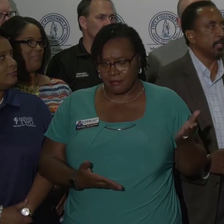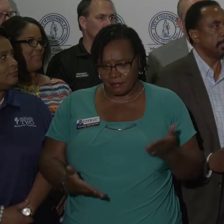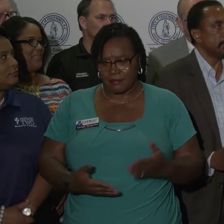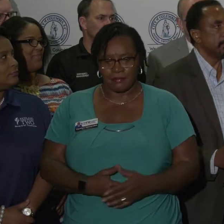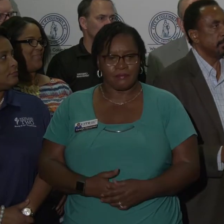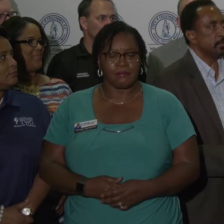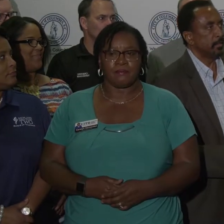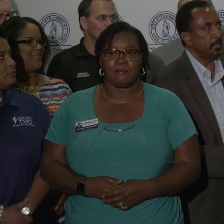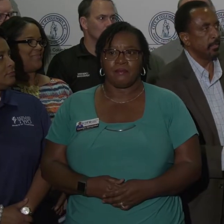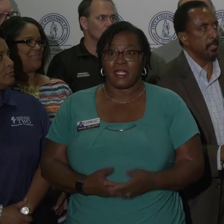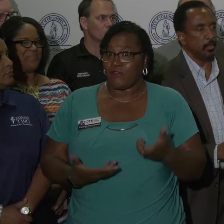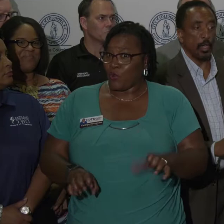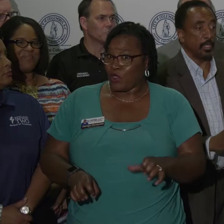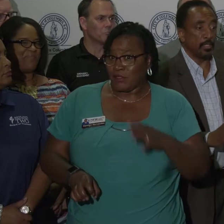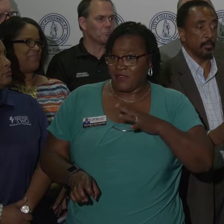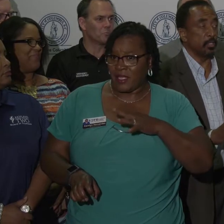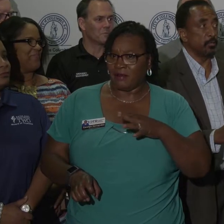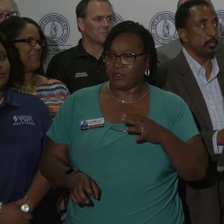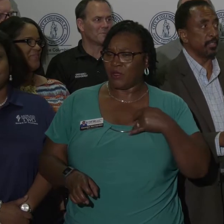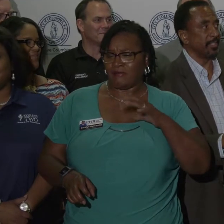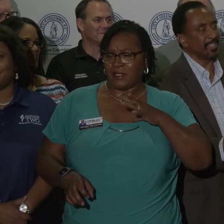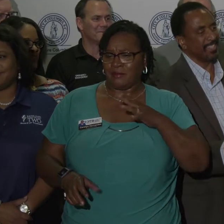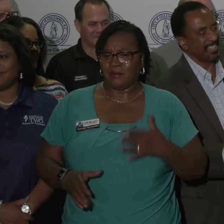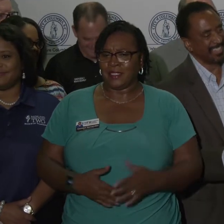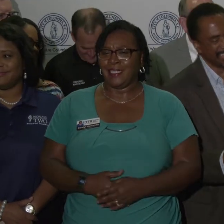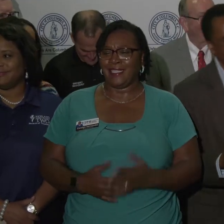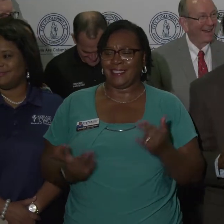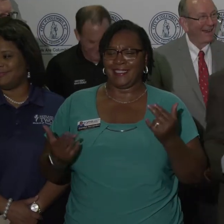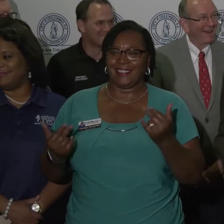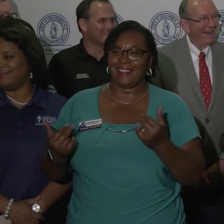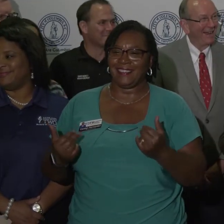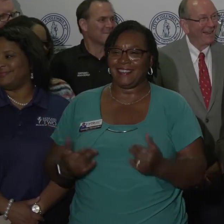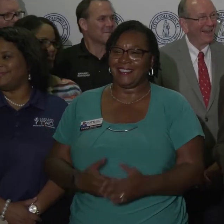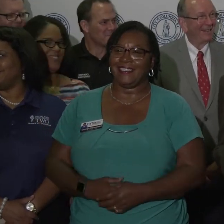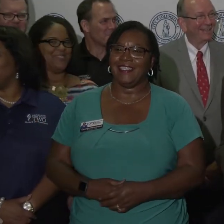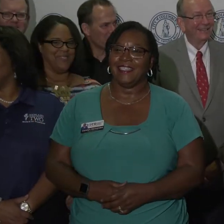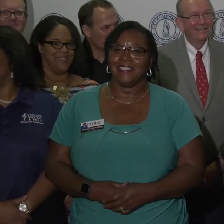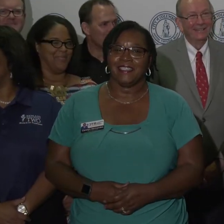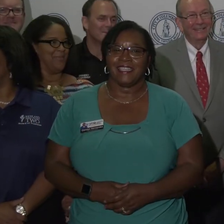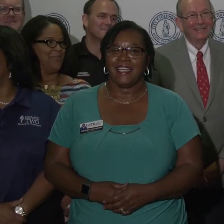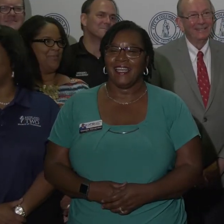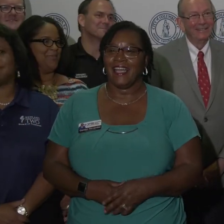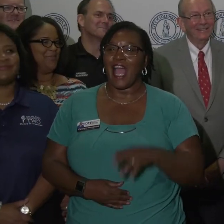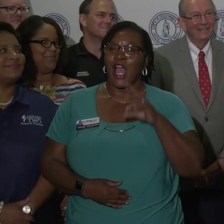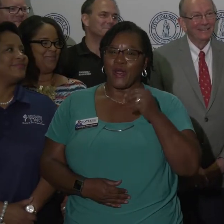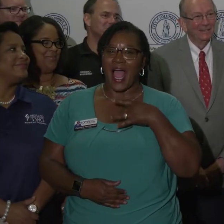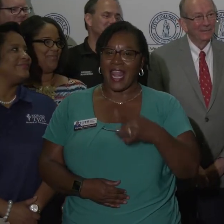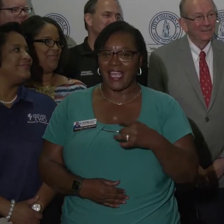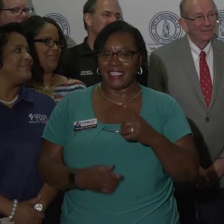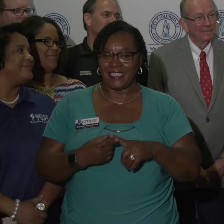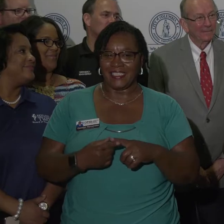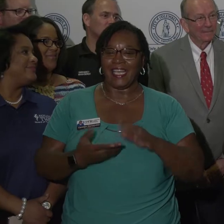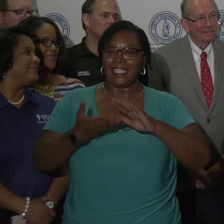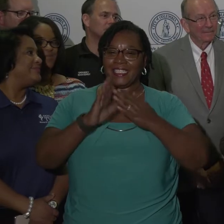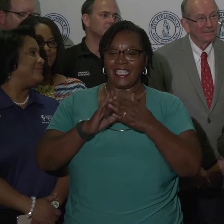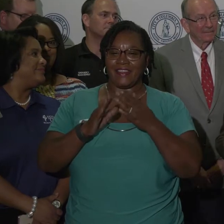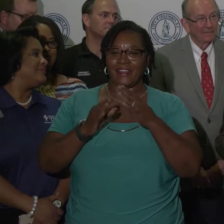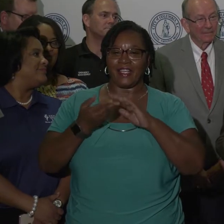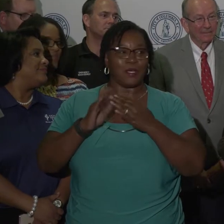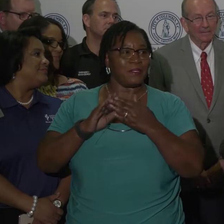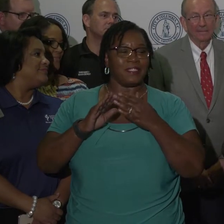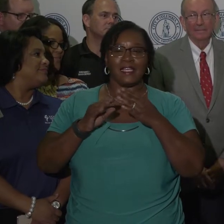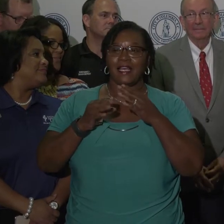Okay. If you don't want to, it's okay. No, just okay. Okay. Well, no, I'd like to thank the City of Columbia Mayor